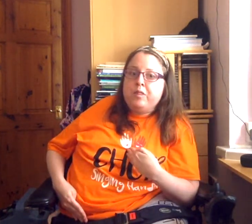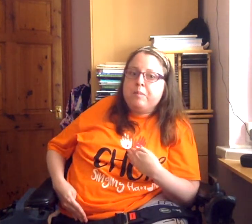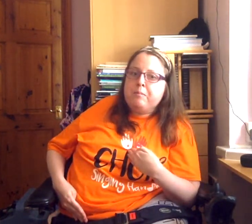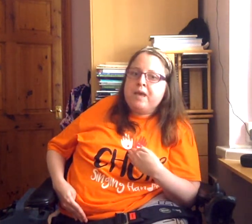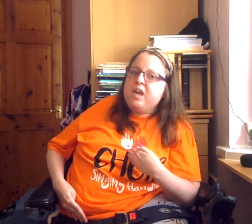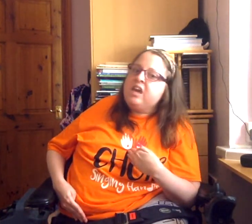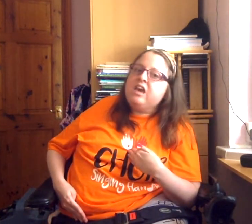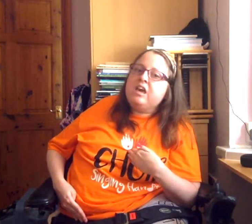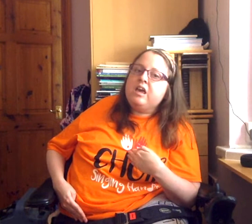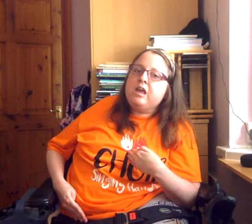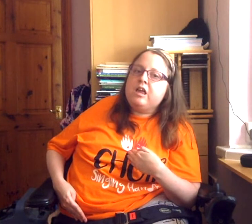me.